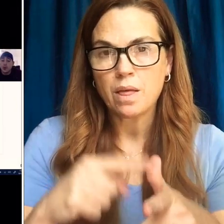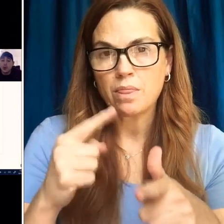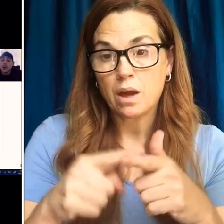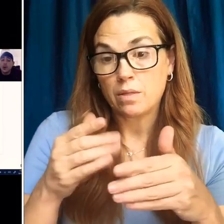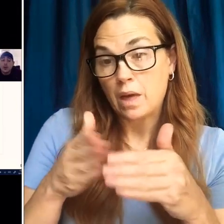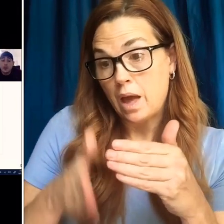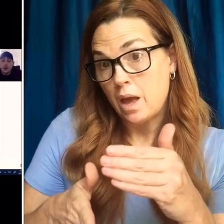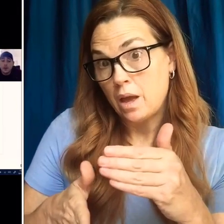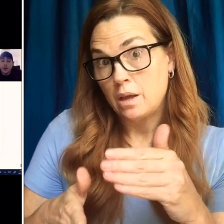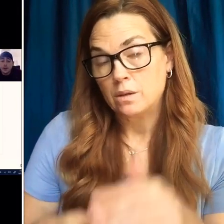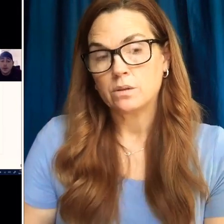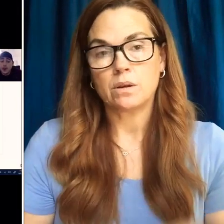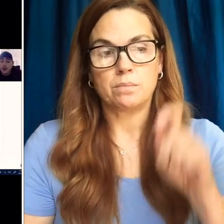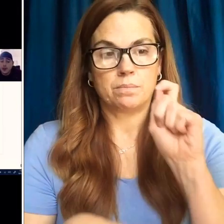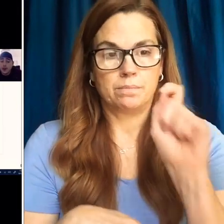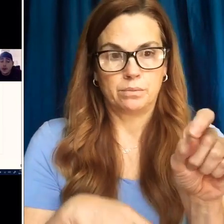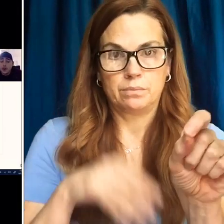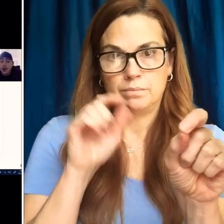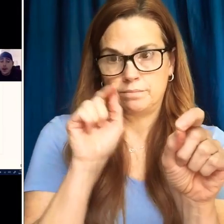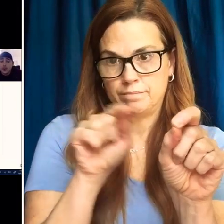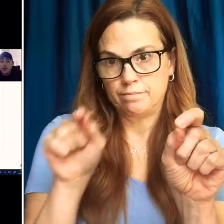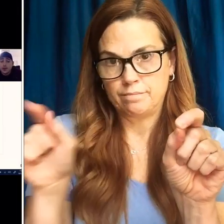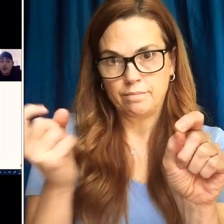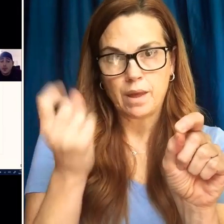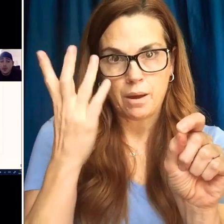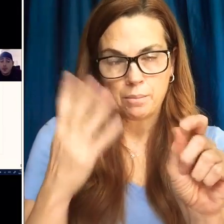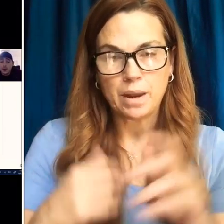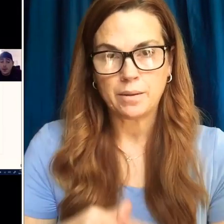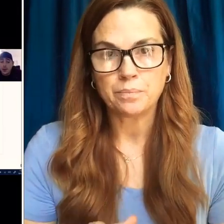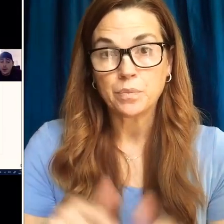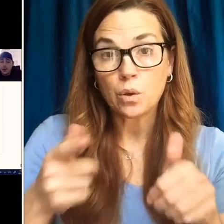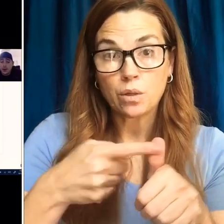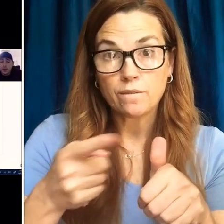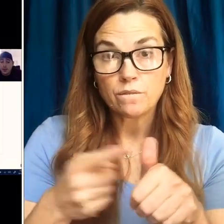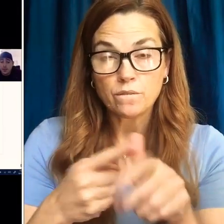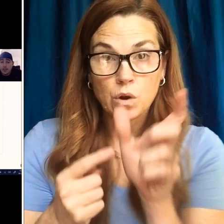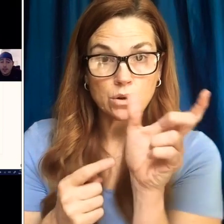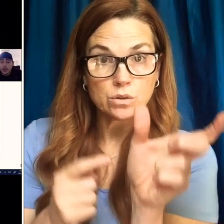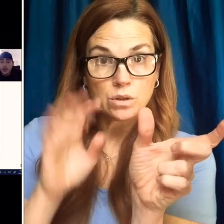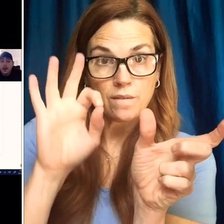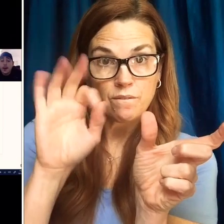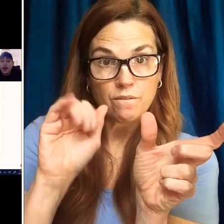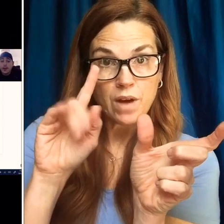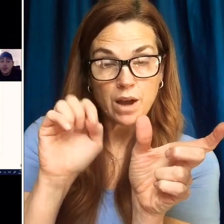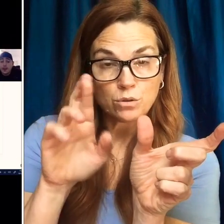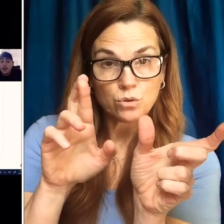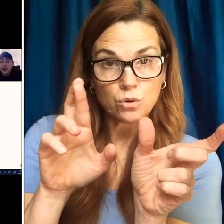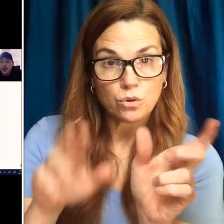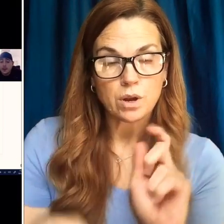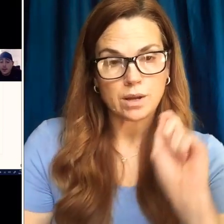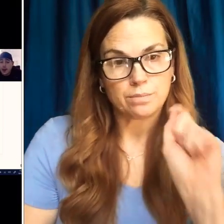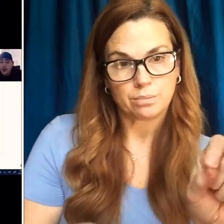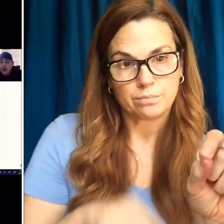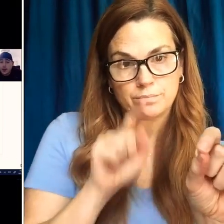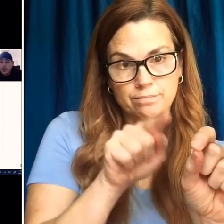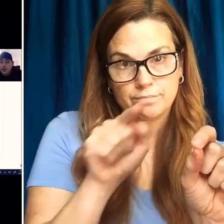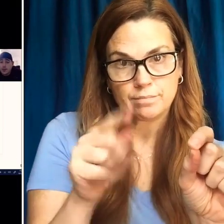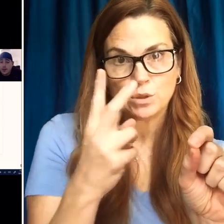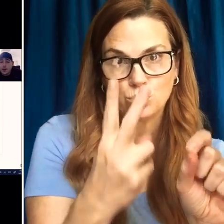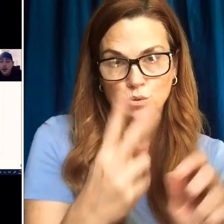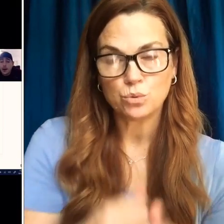total. So my first factor has 2 digits to the right of the decimal, and then my second